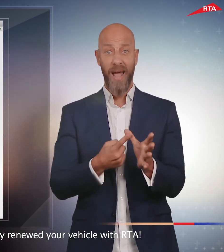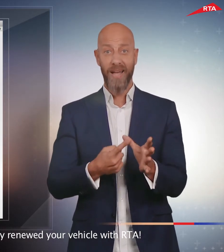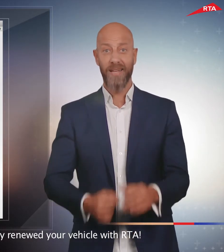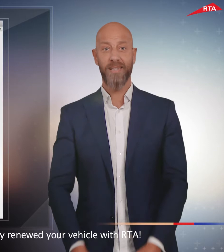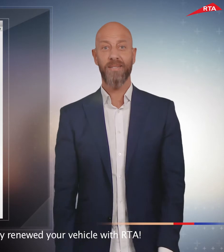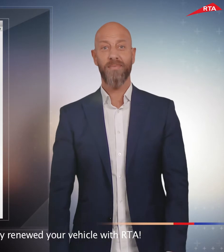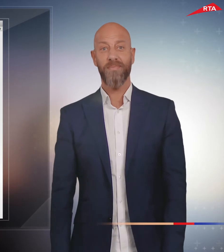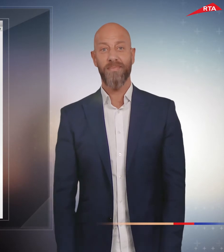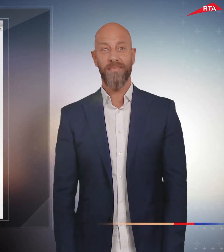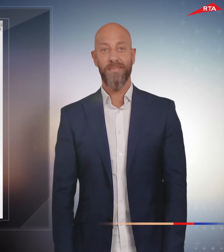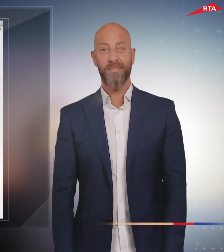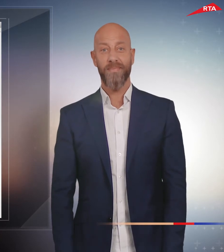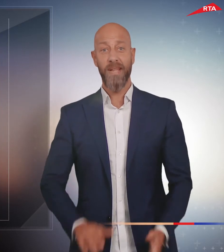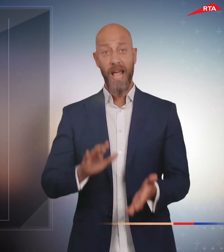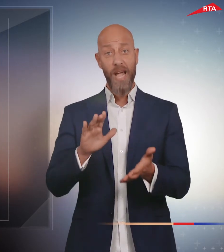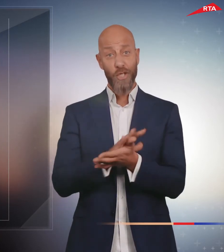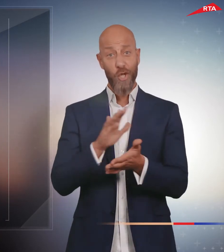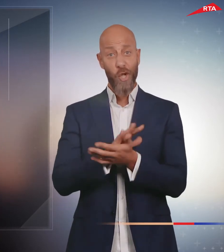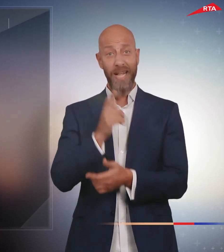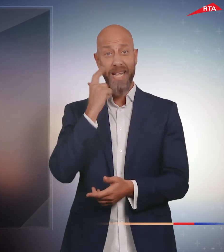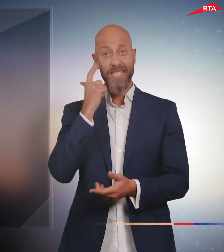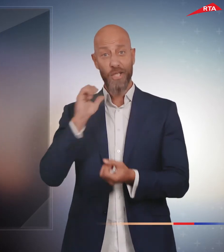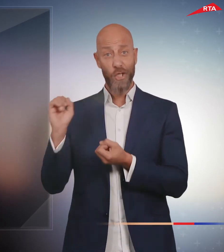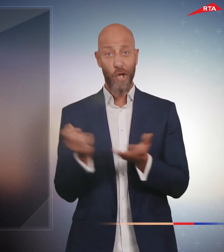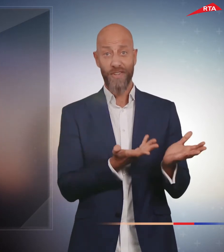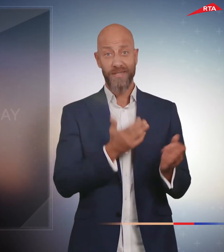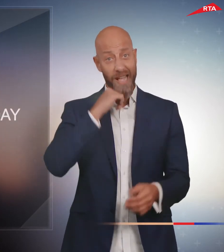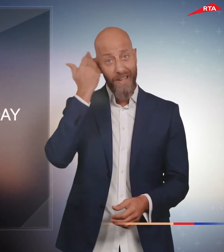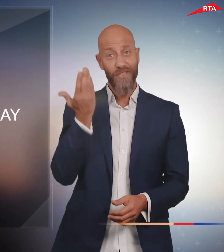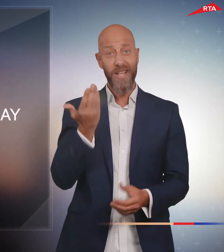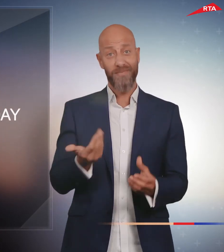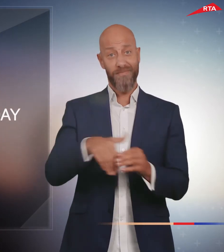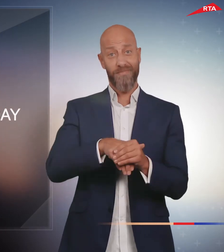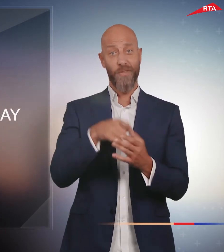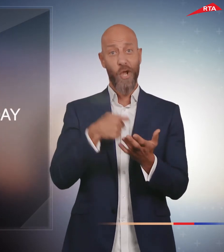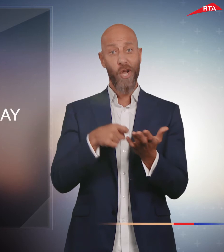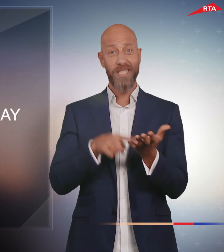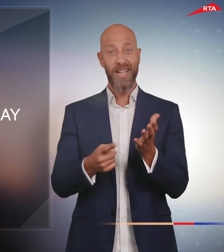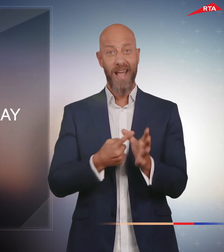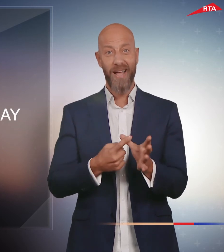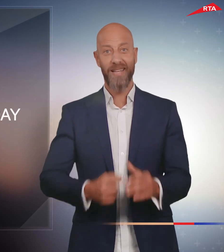RTA. Enjoy easier service every day with RTA.